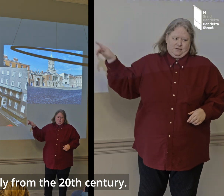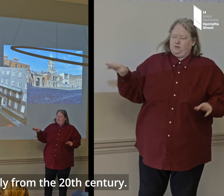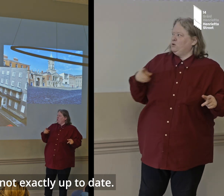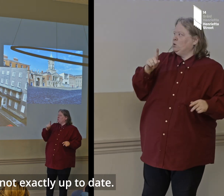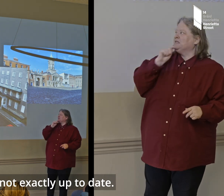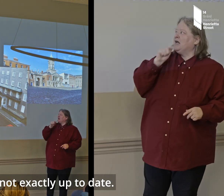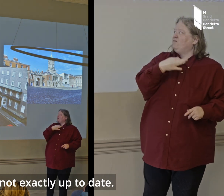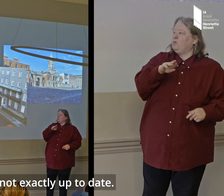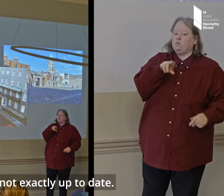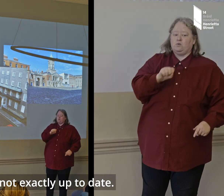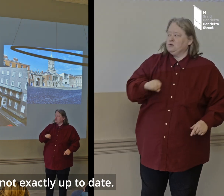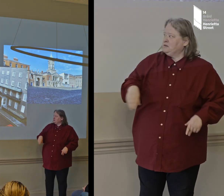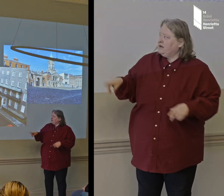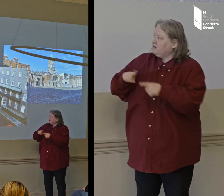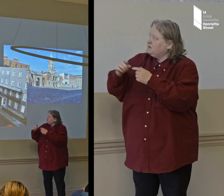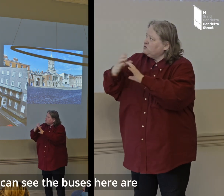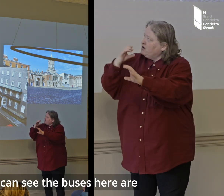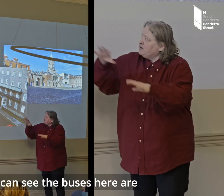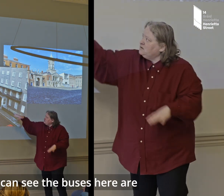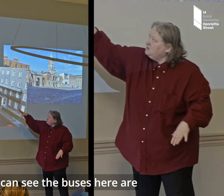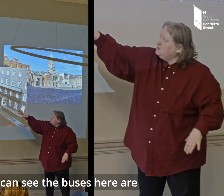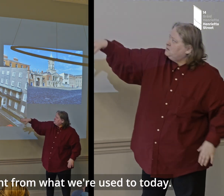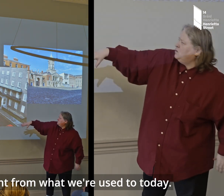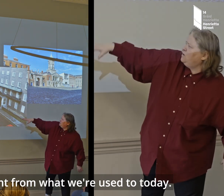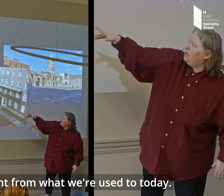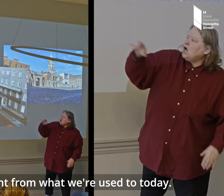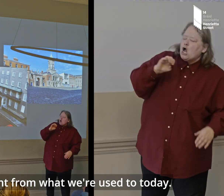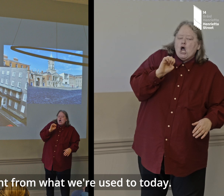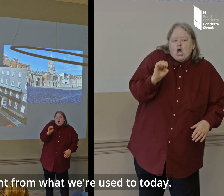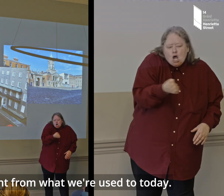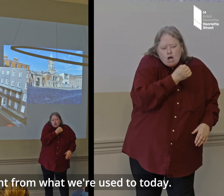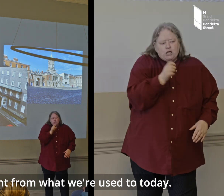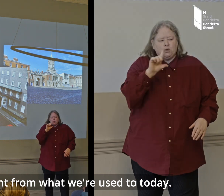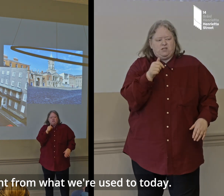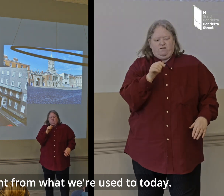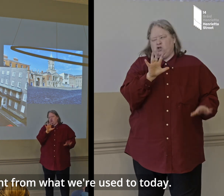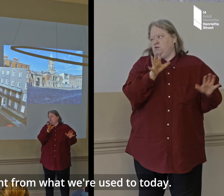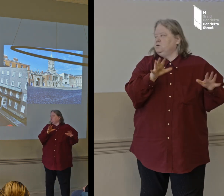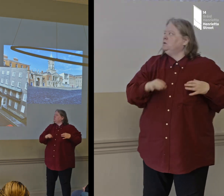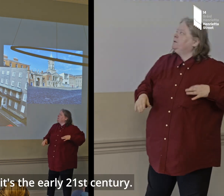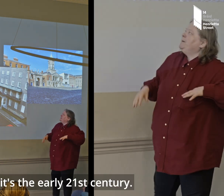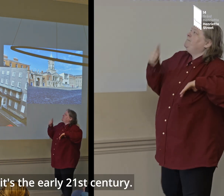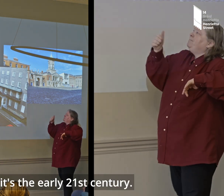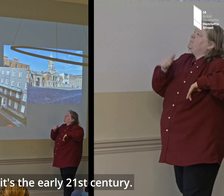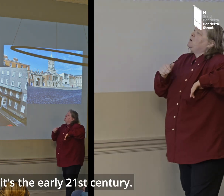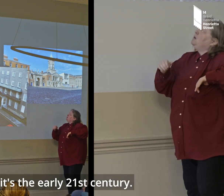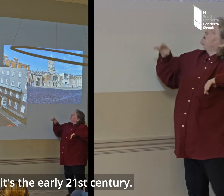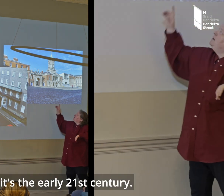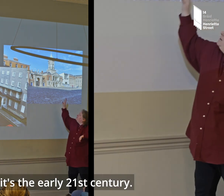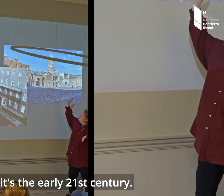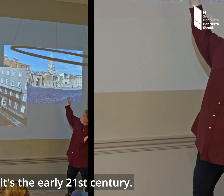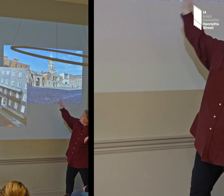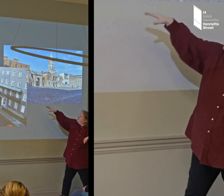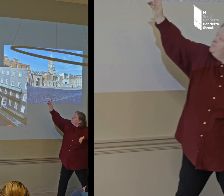20th century, and it's not exactly up to date, but you can see the buses here are slightly different from what we're used to today. Say maybe it's the early